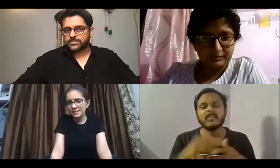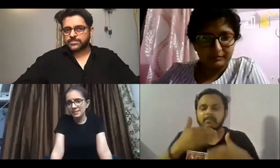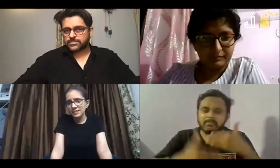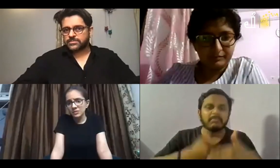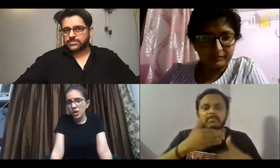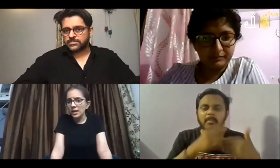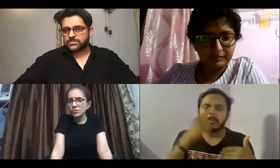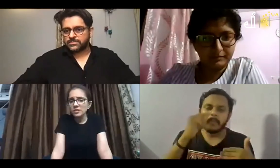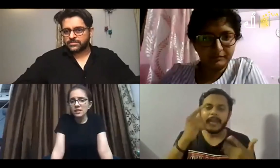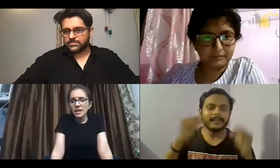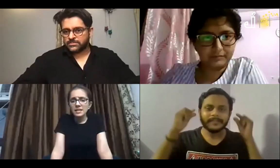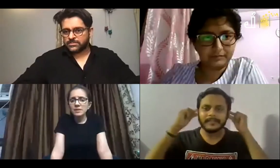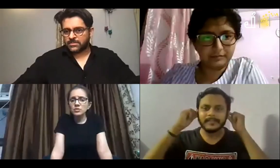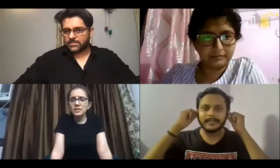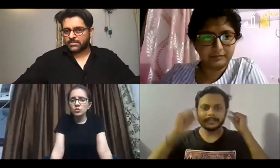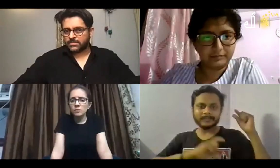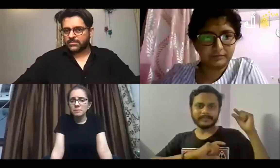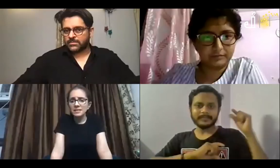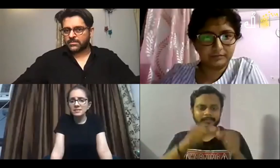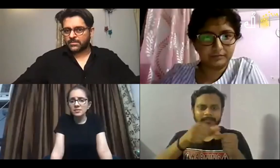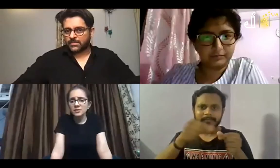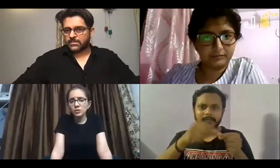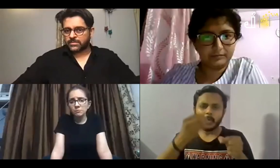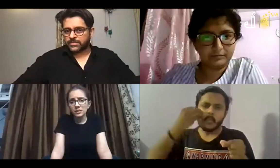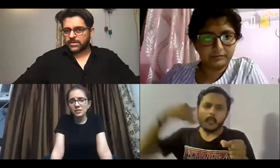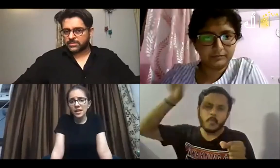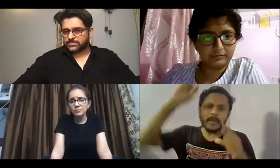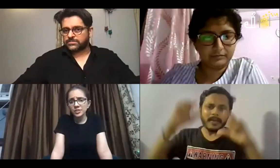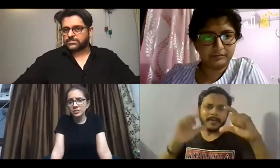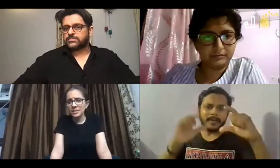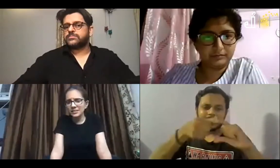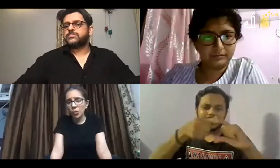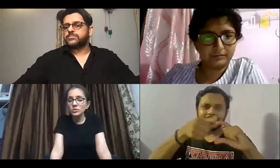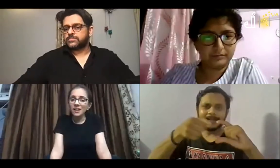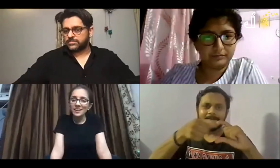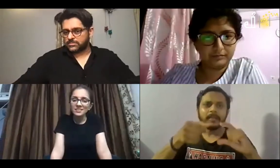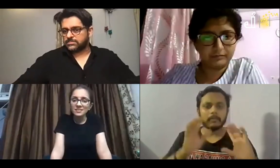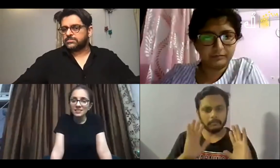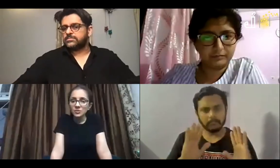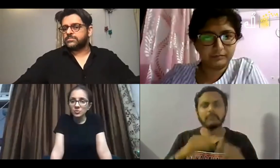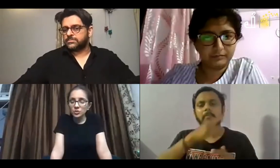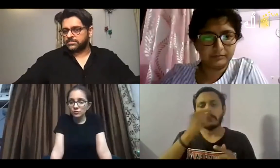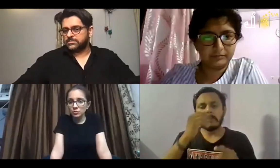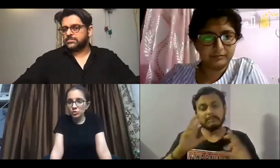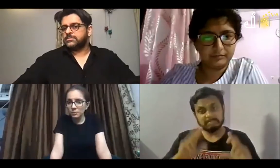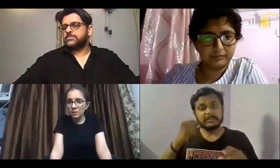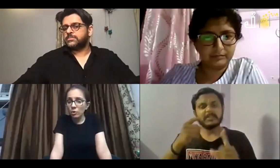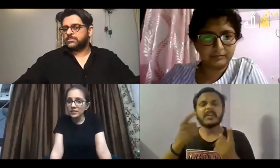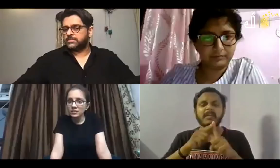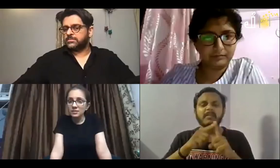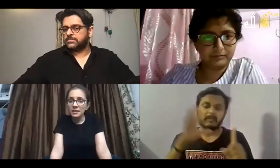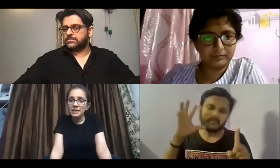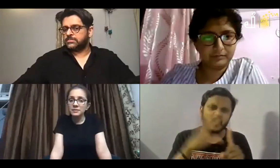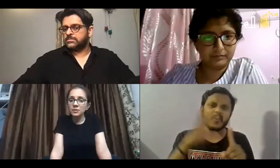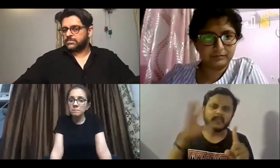and didn't work out. And eventually, my parents started to give me a kind of a hearing aid, the old kind, which we used to keep in our